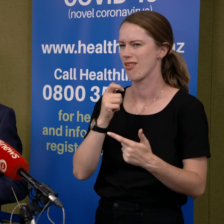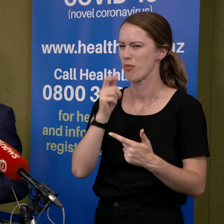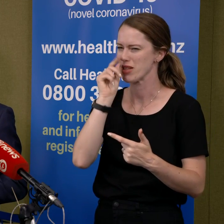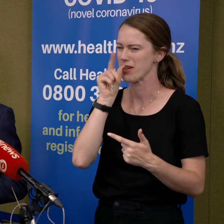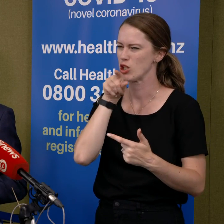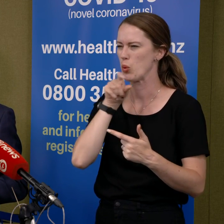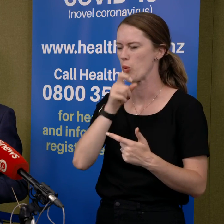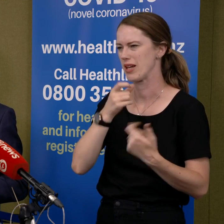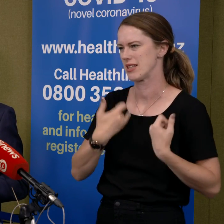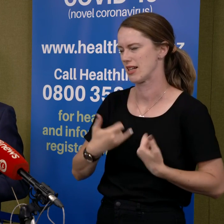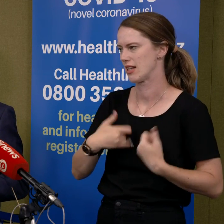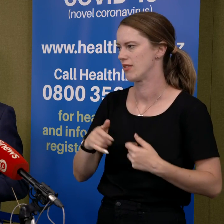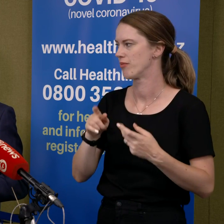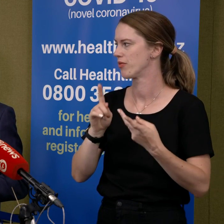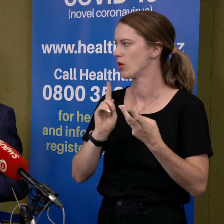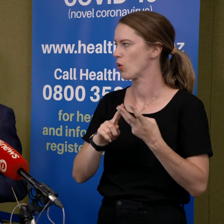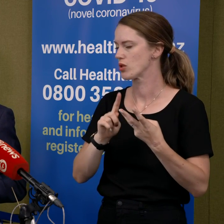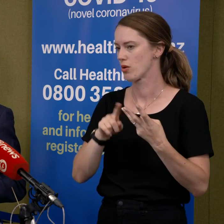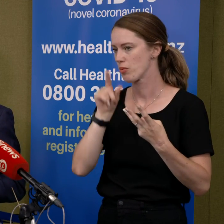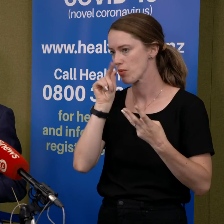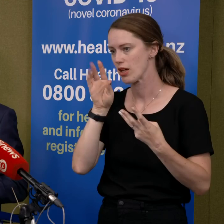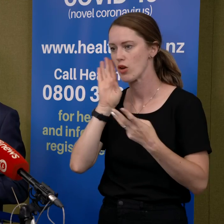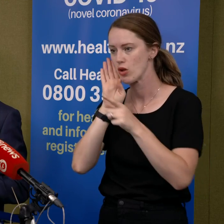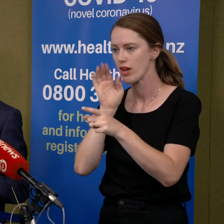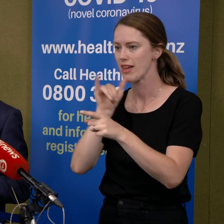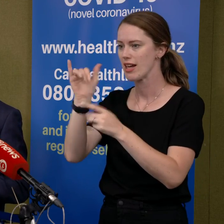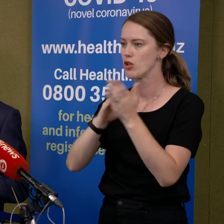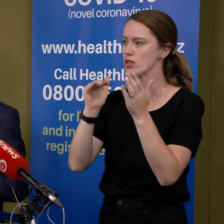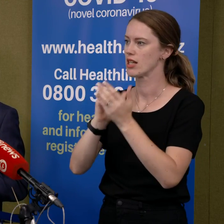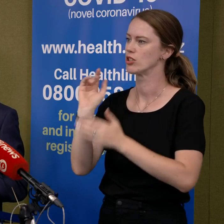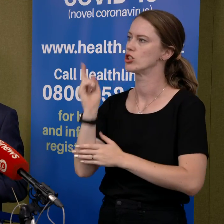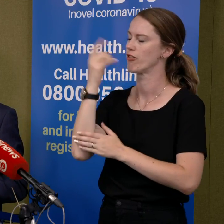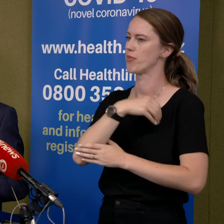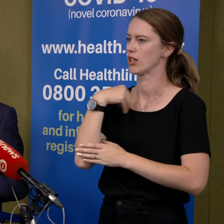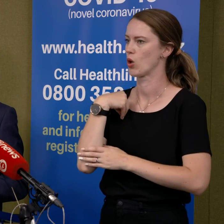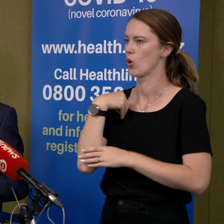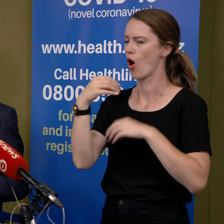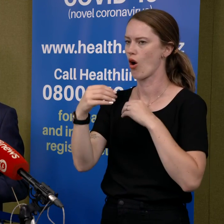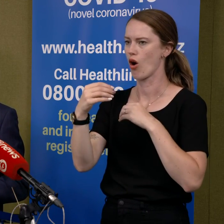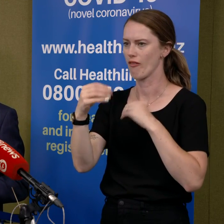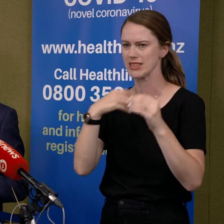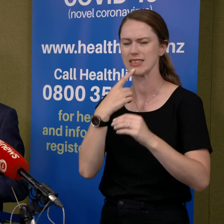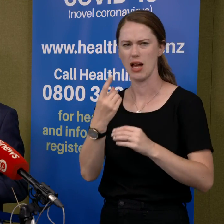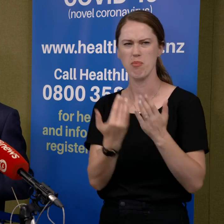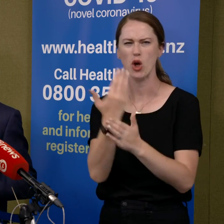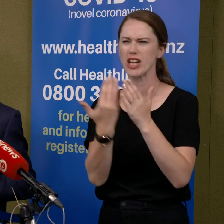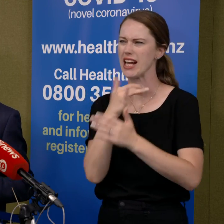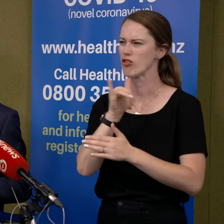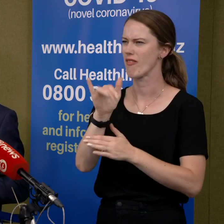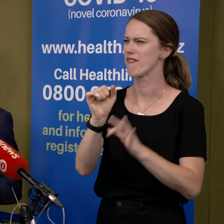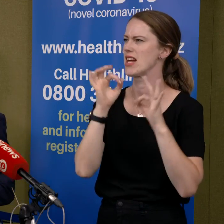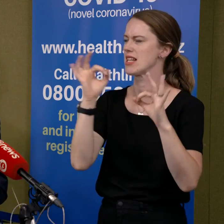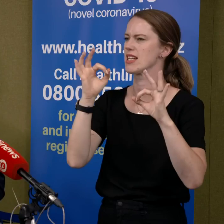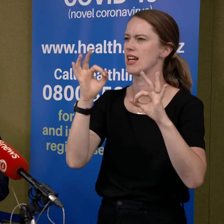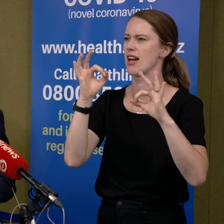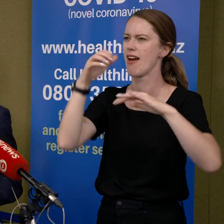infected. And secondly, as you've probably heard the New Zealand Chief Medical Officer say, and others, modern aircraft have fantastic